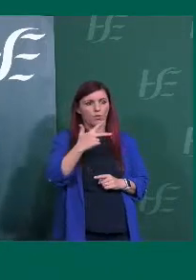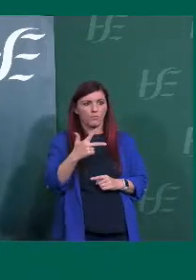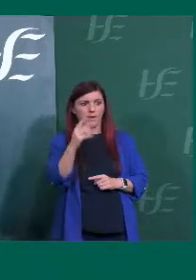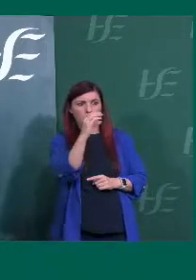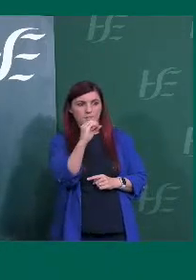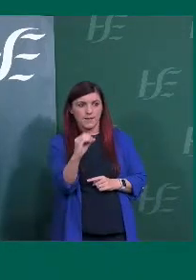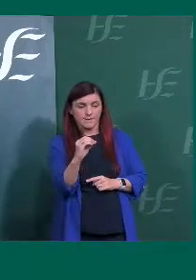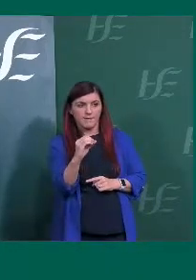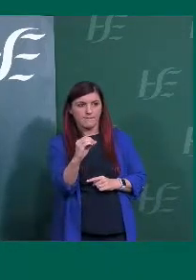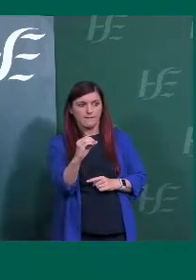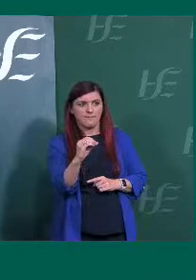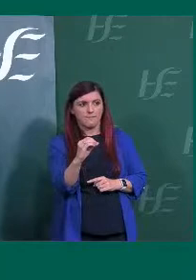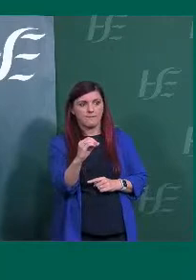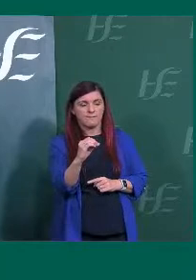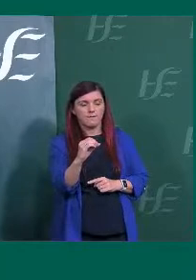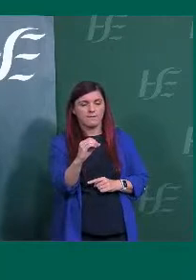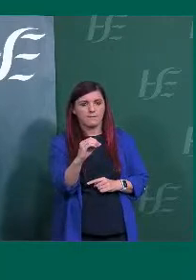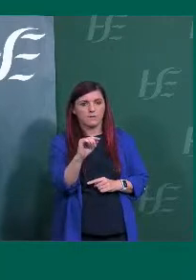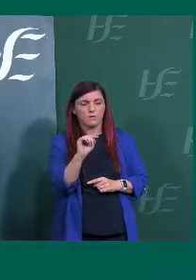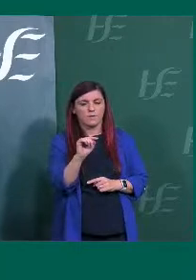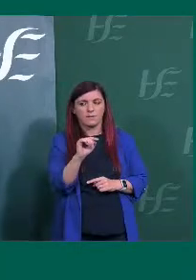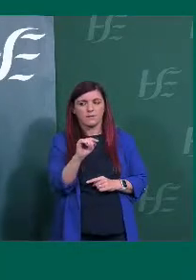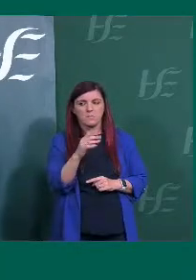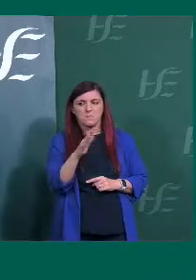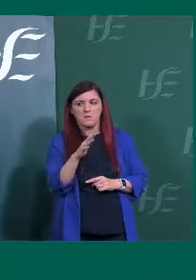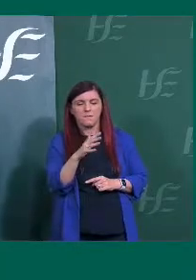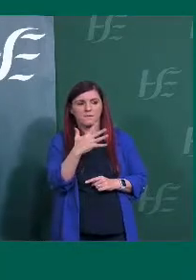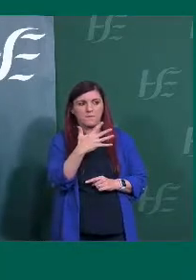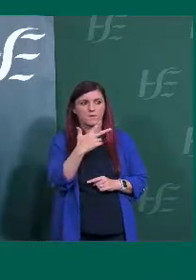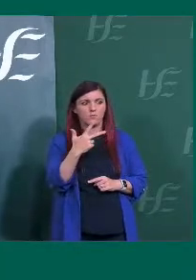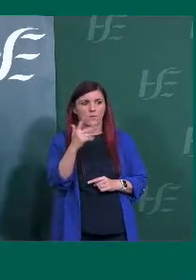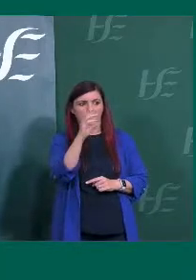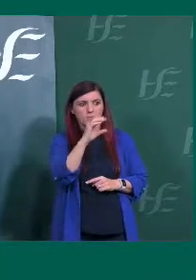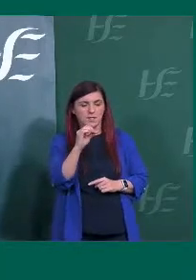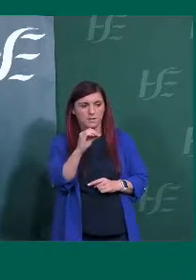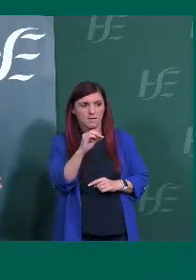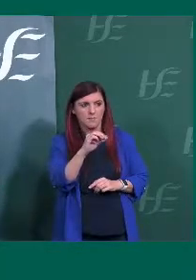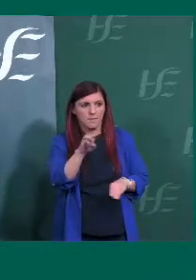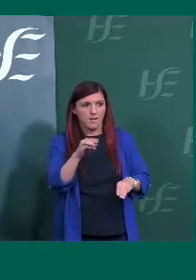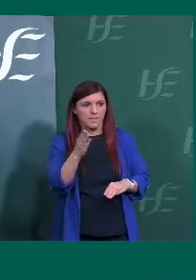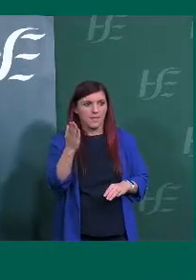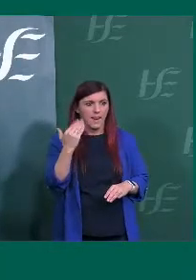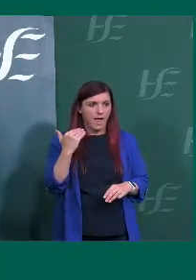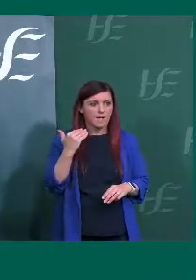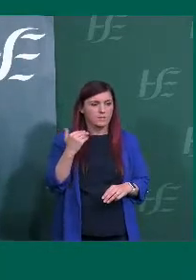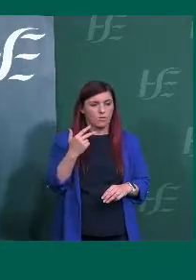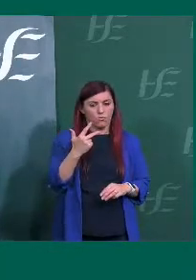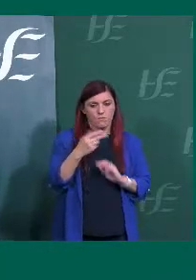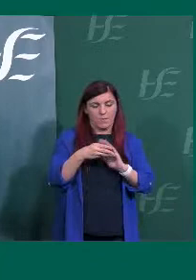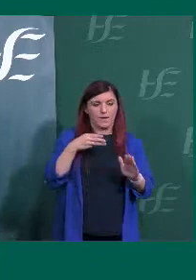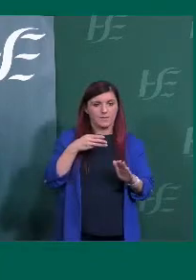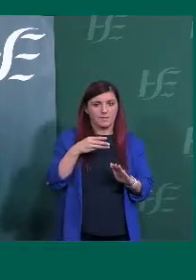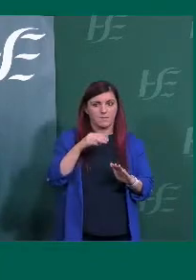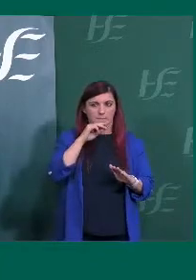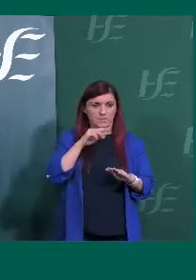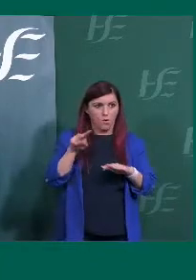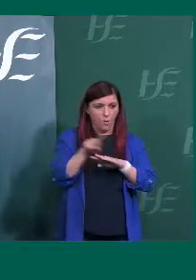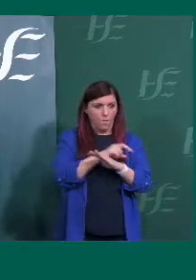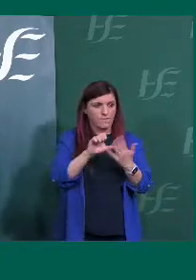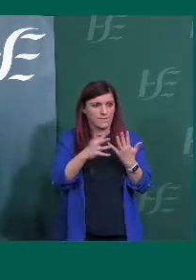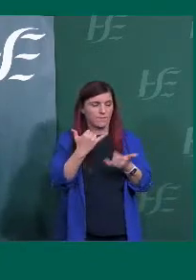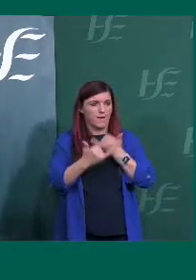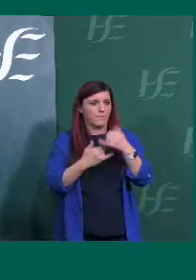53%. Just over 50%, 50% of hospitalizations in the last 2 weeks are in the over 65-year category.